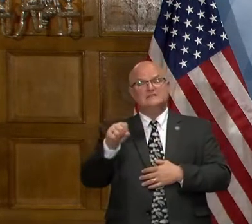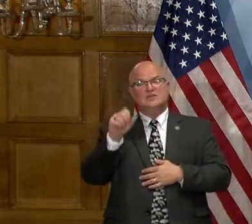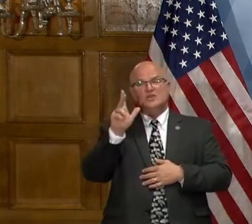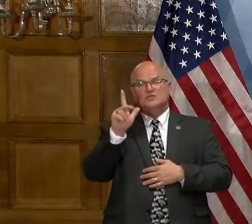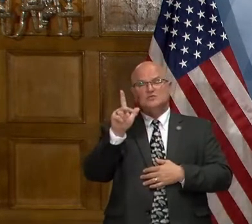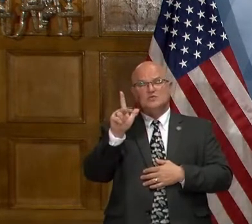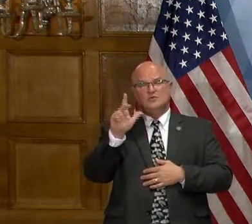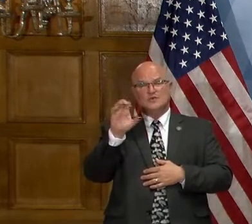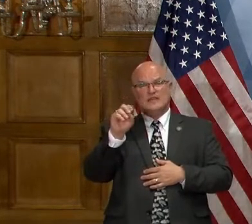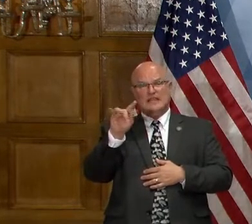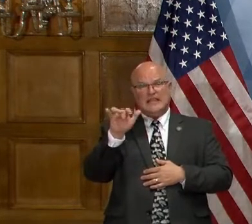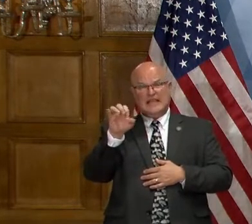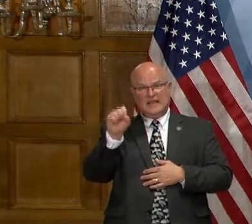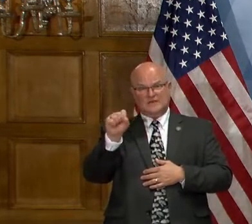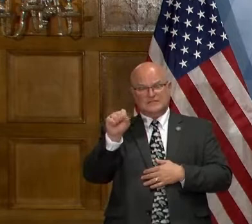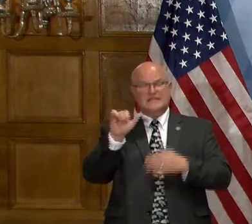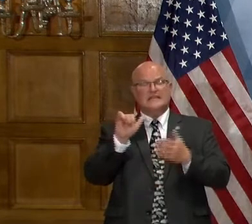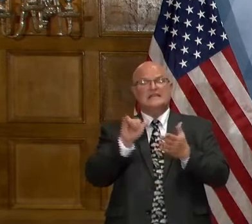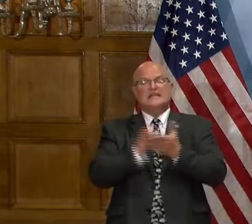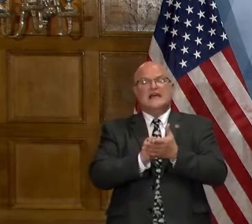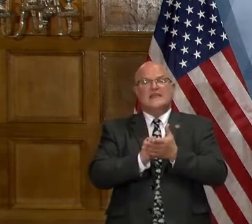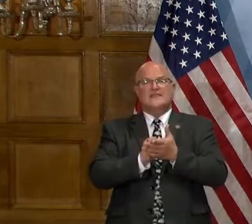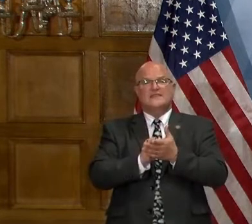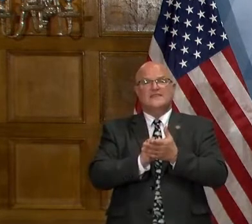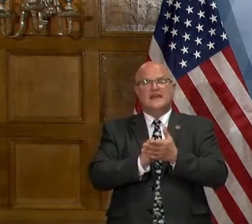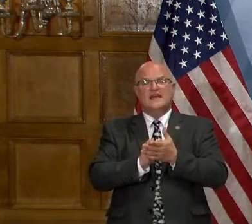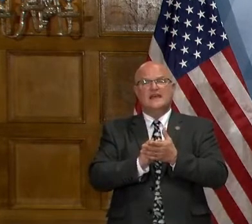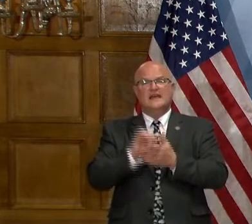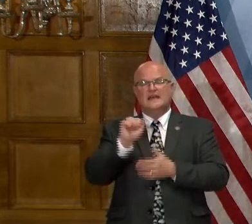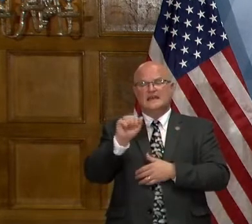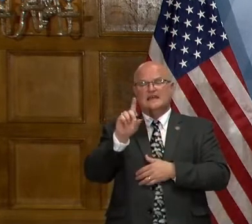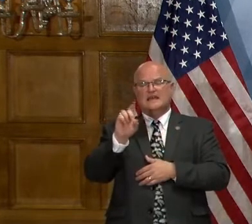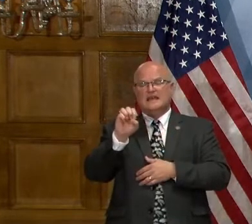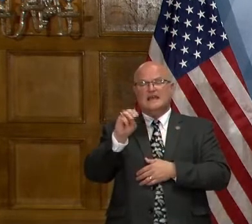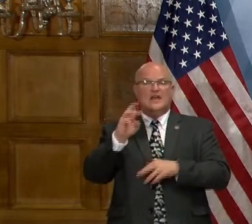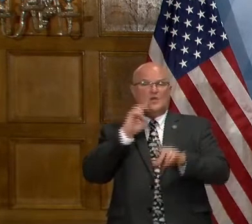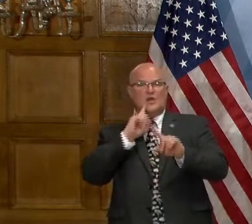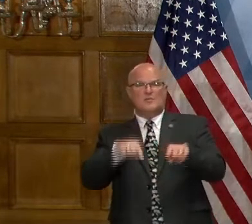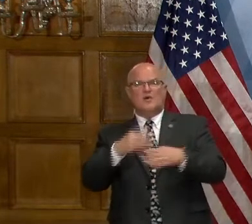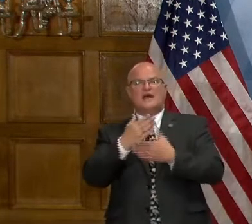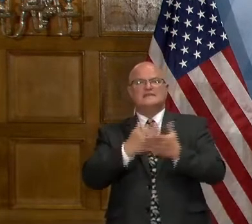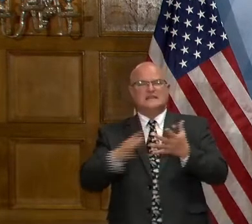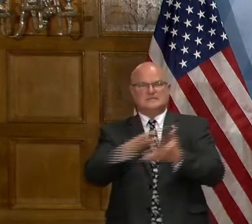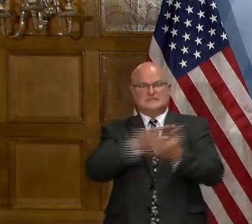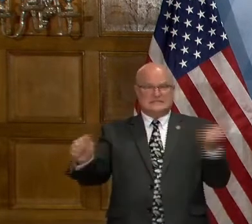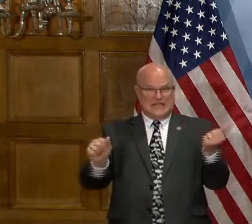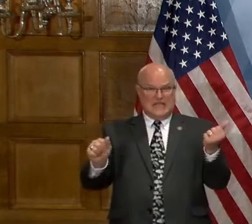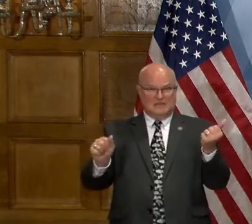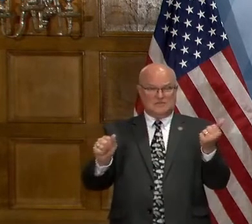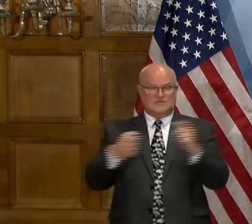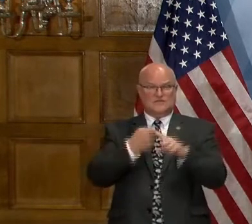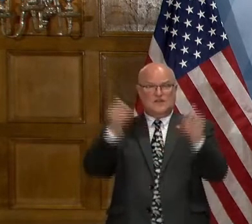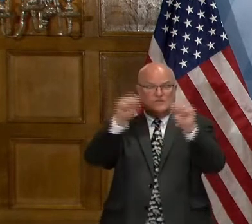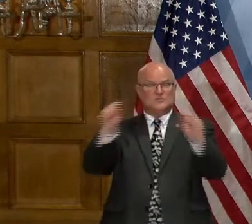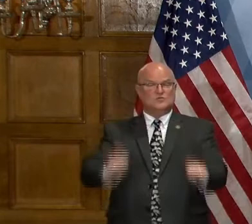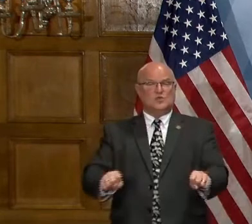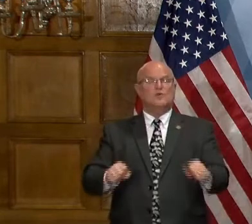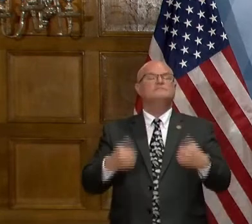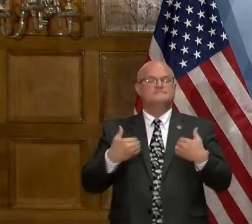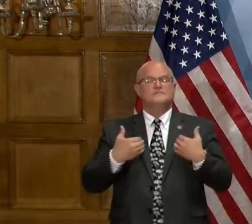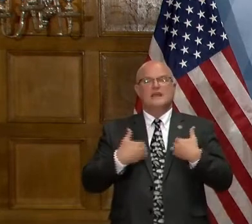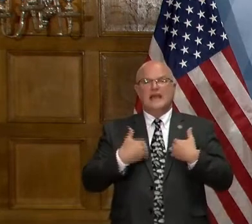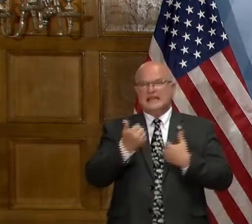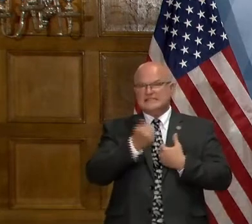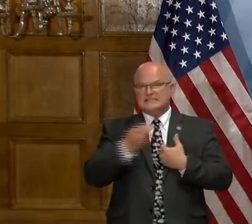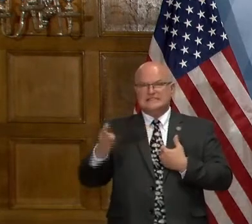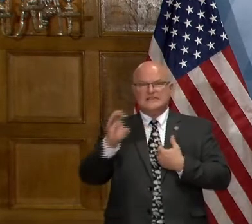23 counties that Adam reports had some level of storm damage. We've had a number